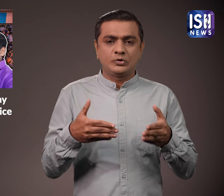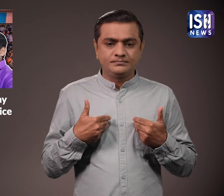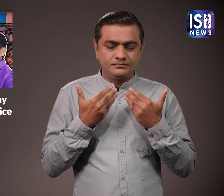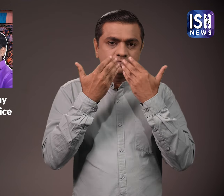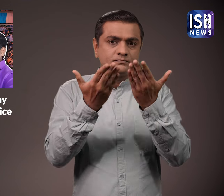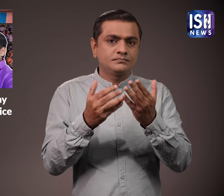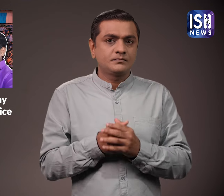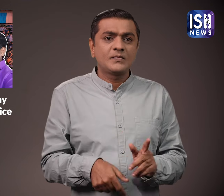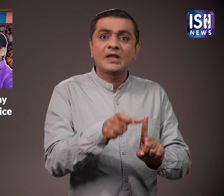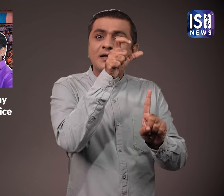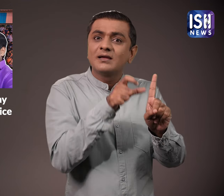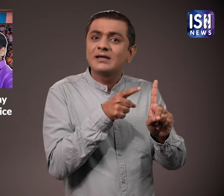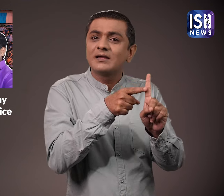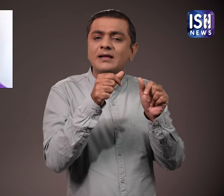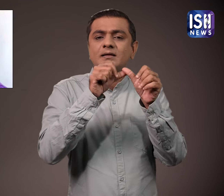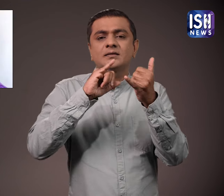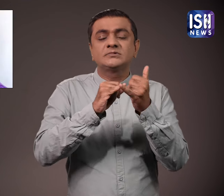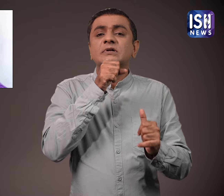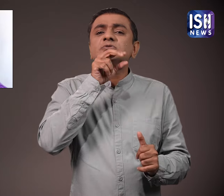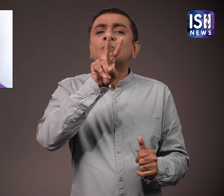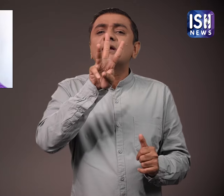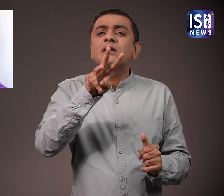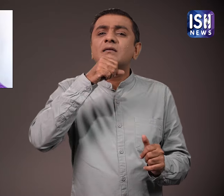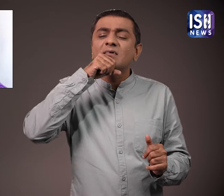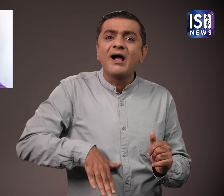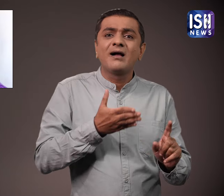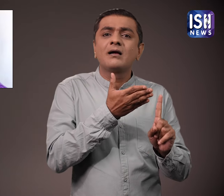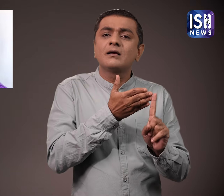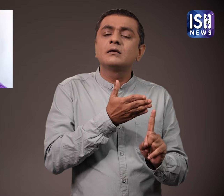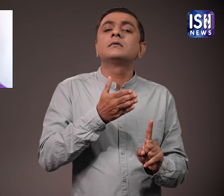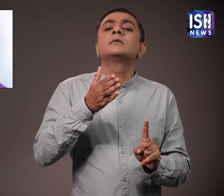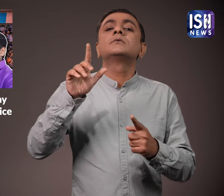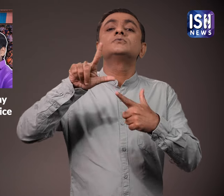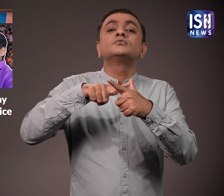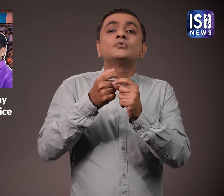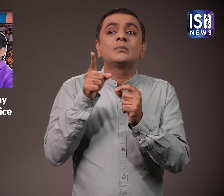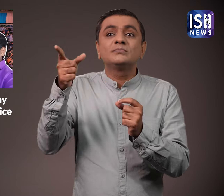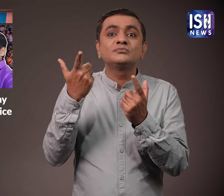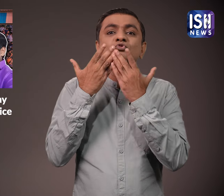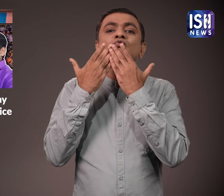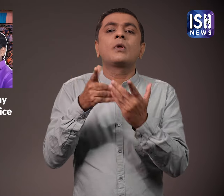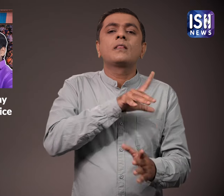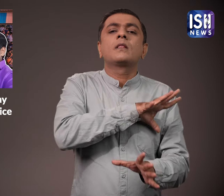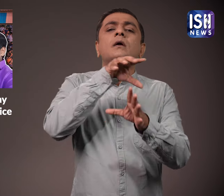in this matter. 23-year-old Akshay Shinde was appointed to clean school washrooms.